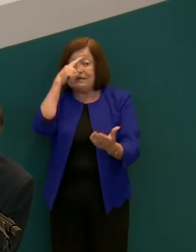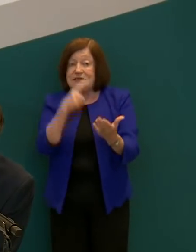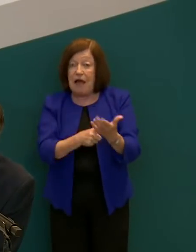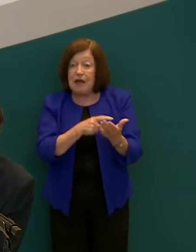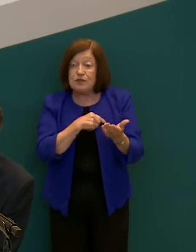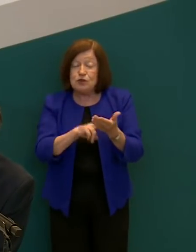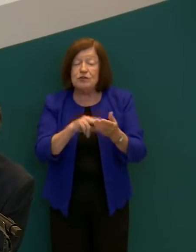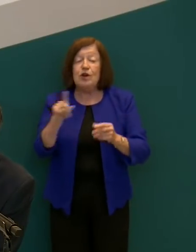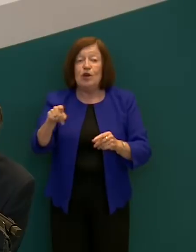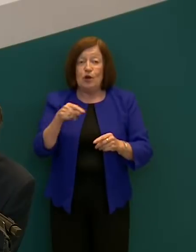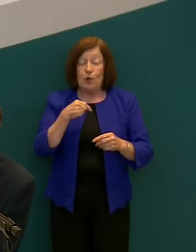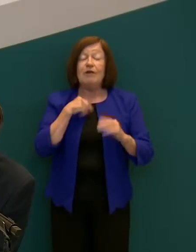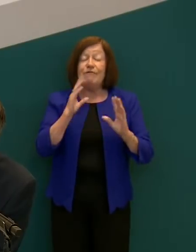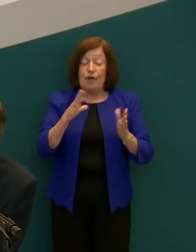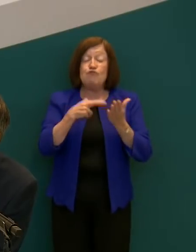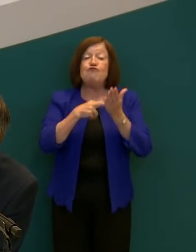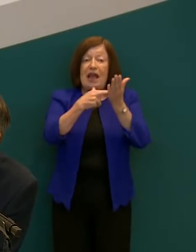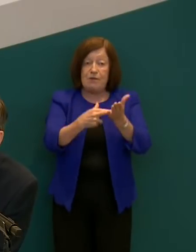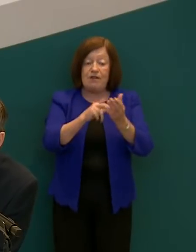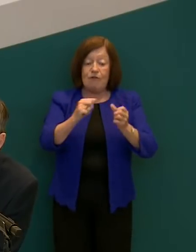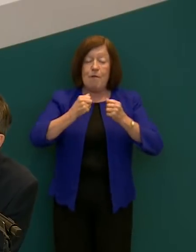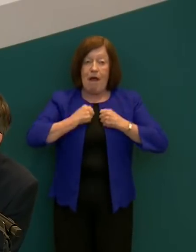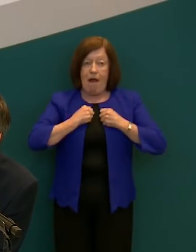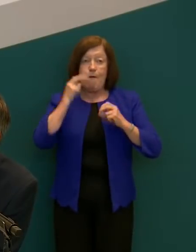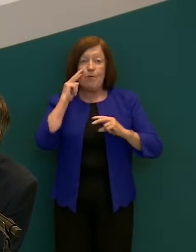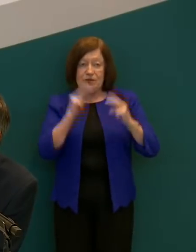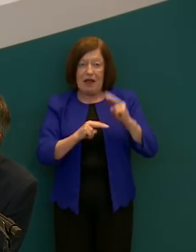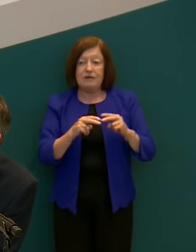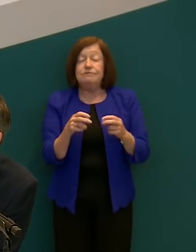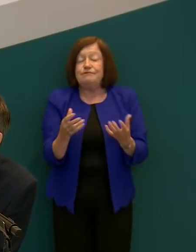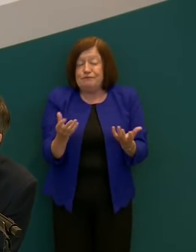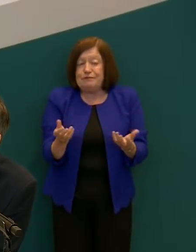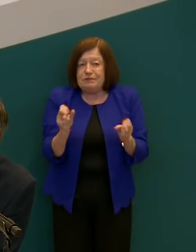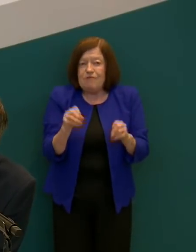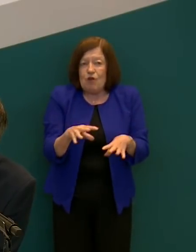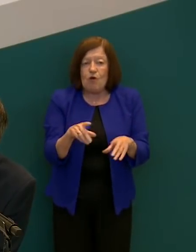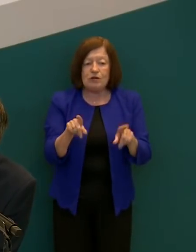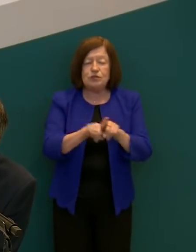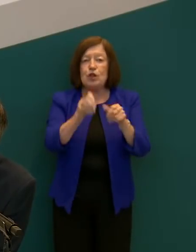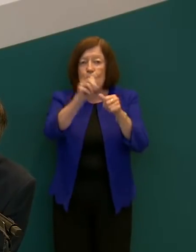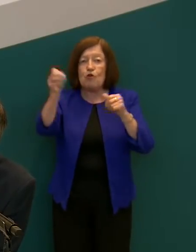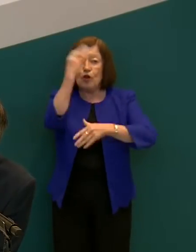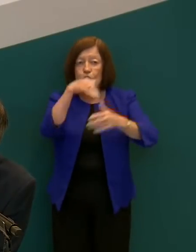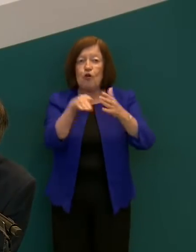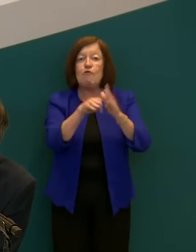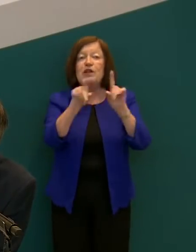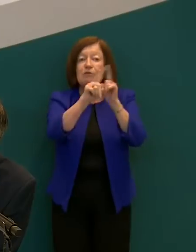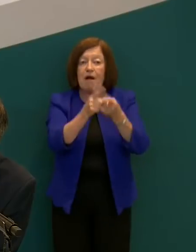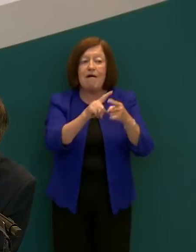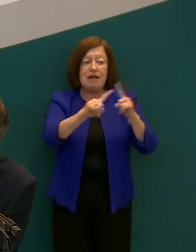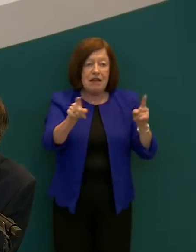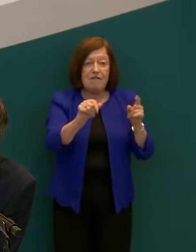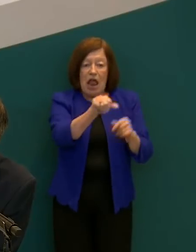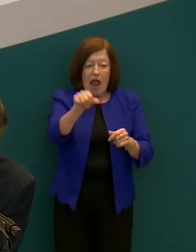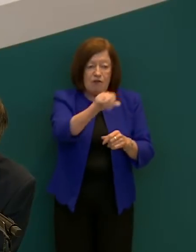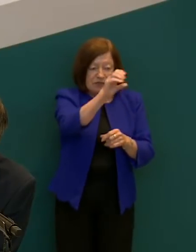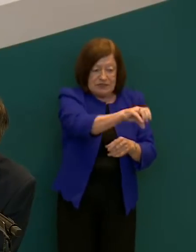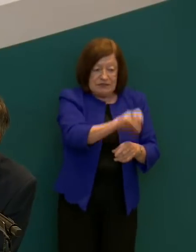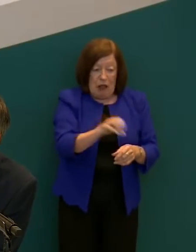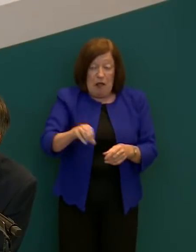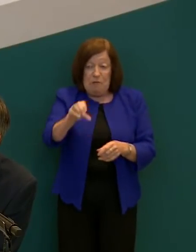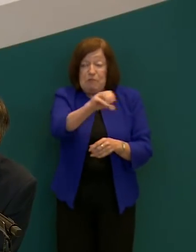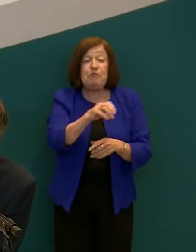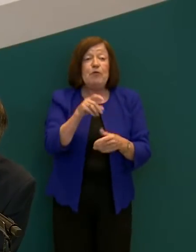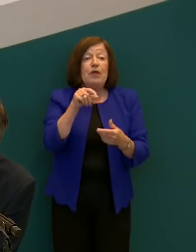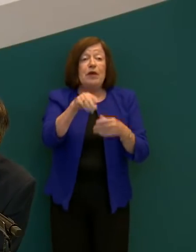it? So we've made recommendations from our perspective. Of course, as other government departments and as other sectors consider it, there may well be